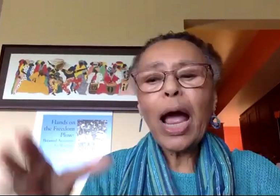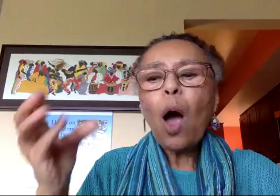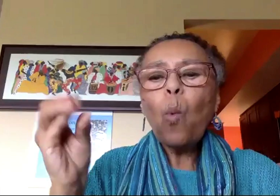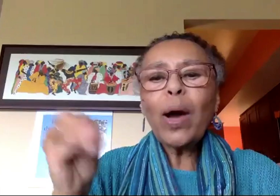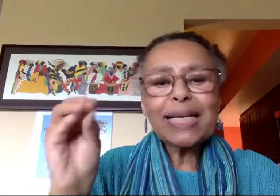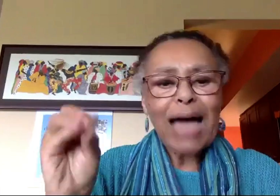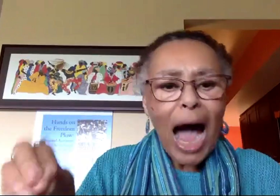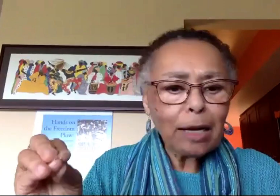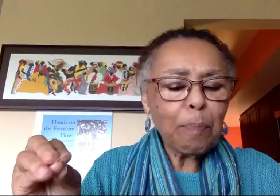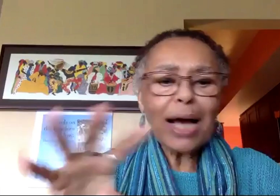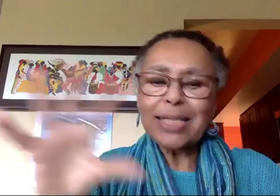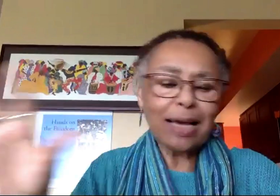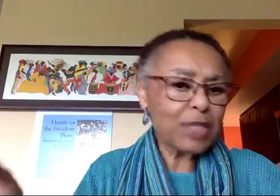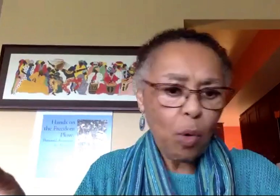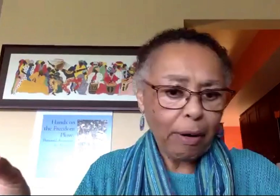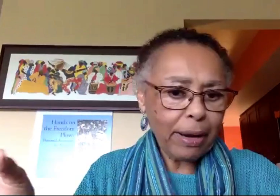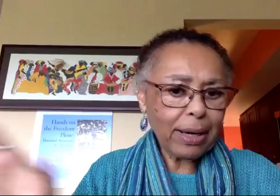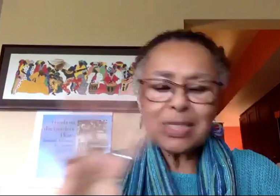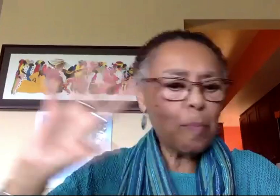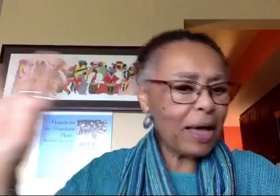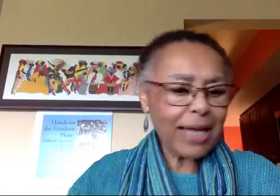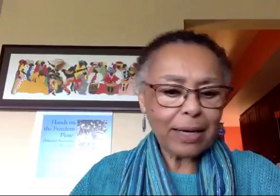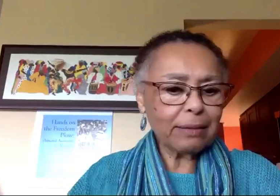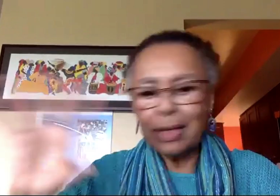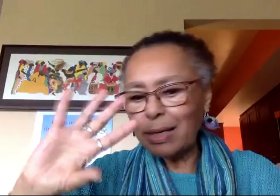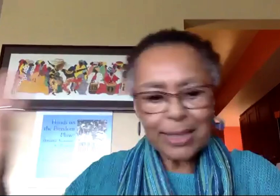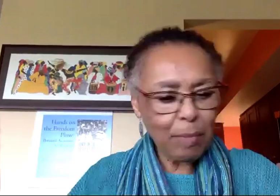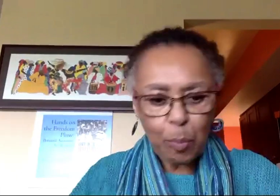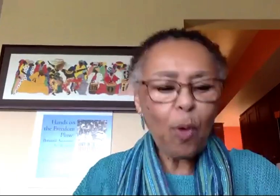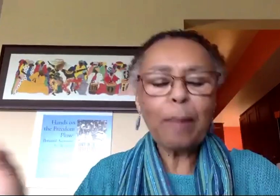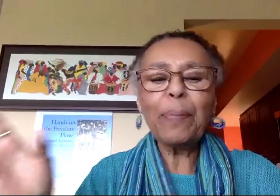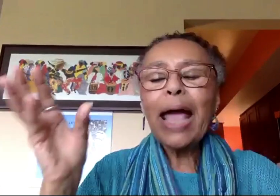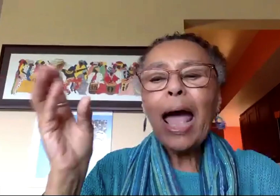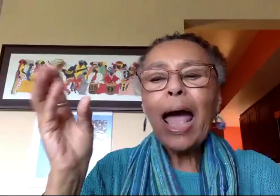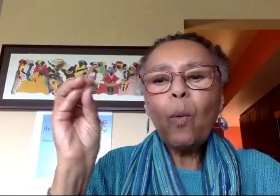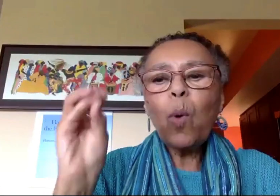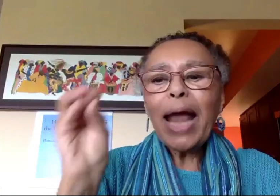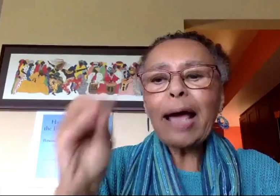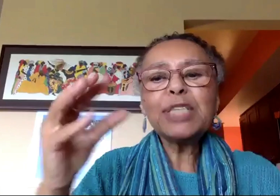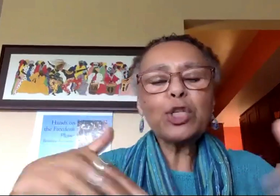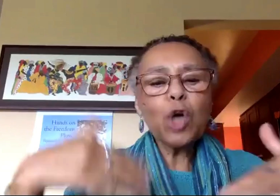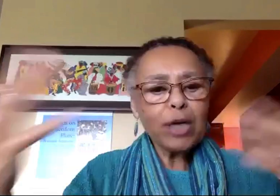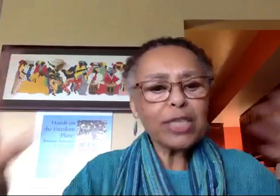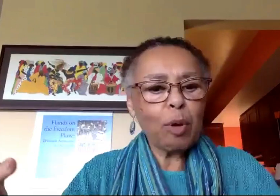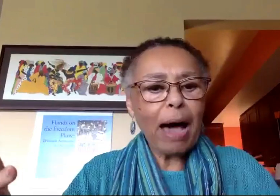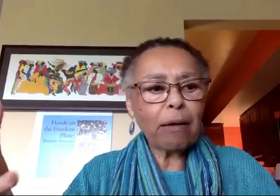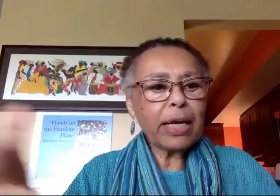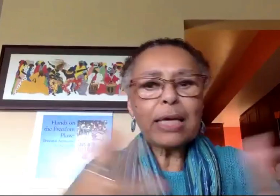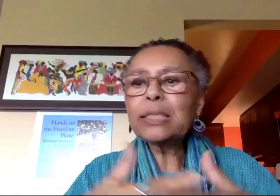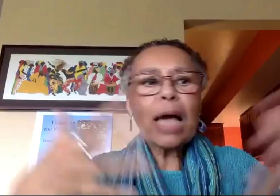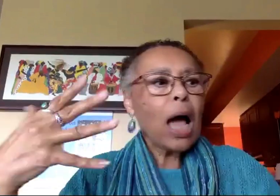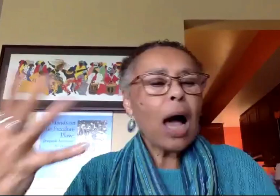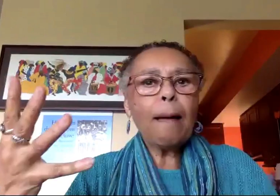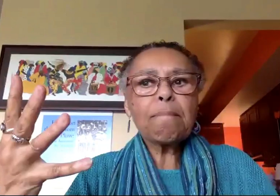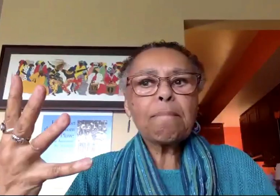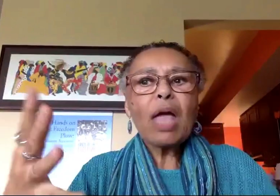1962, what he's guided by is Amzie Moore. And I'll tell you about that at some other point. But what Amzie talks to him about